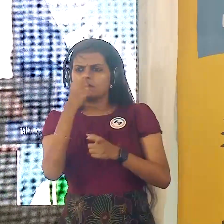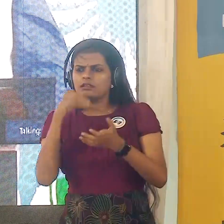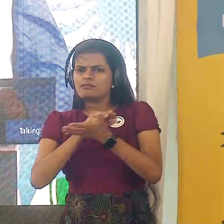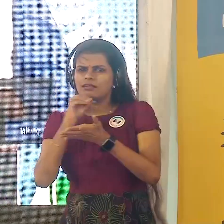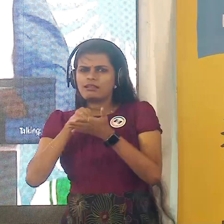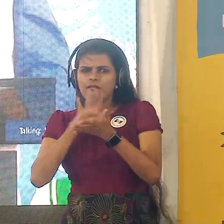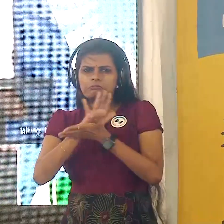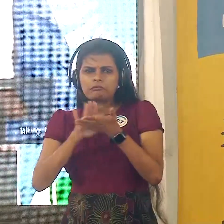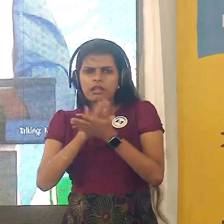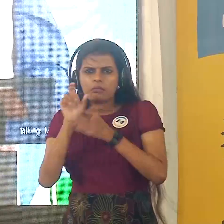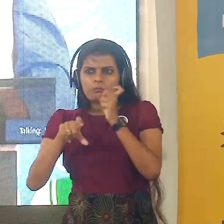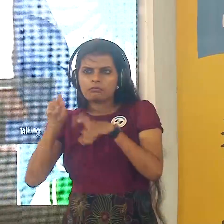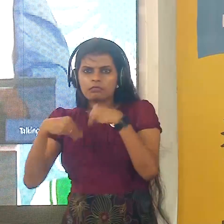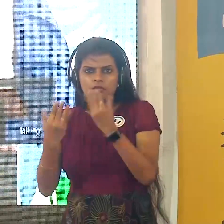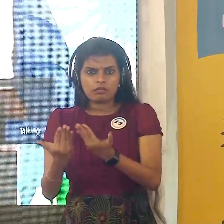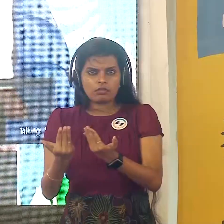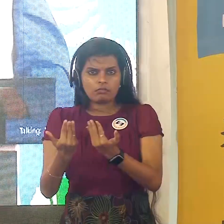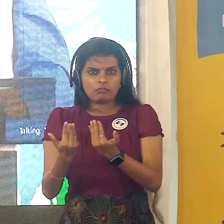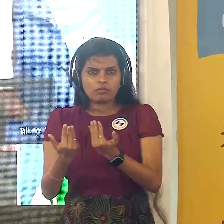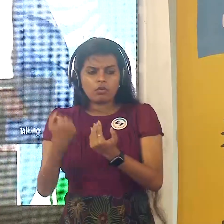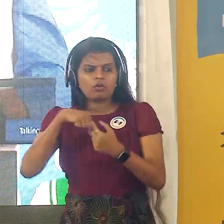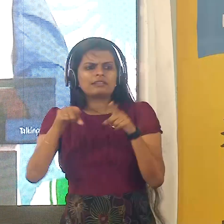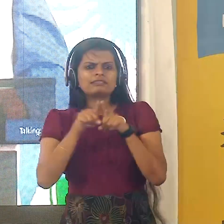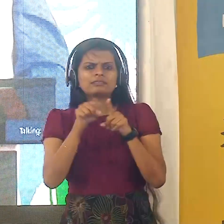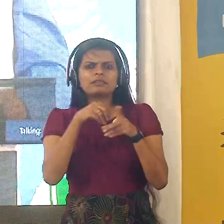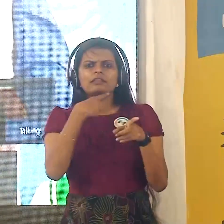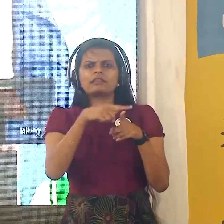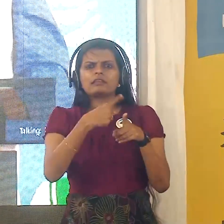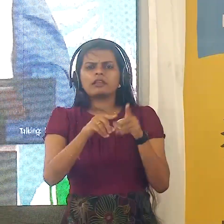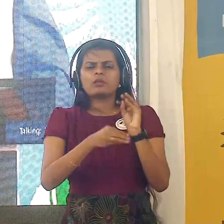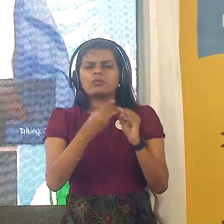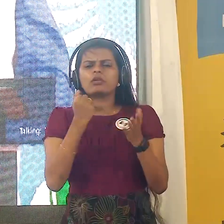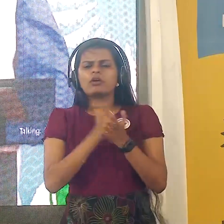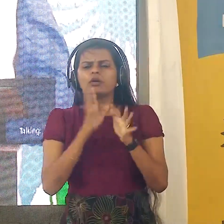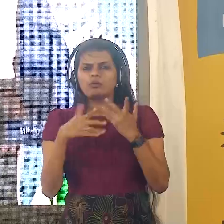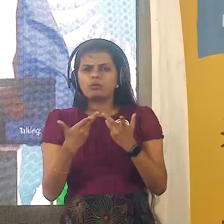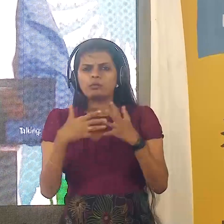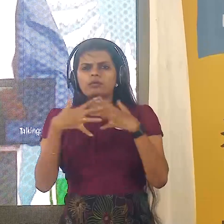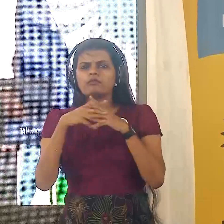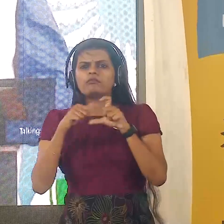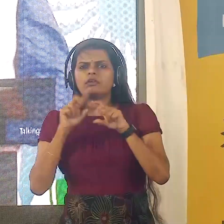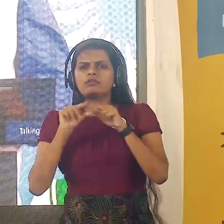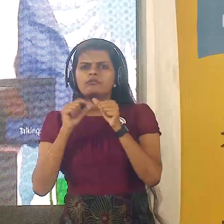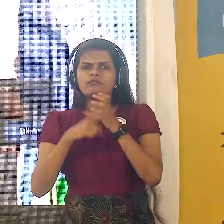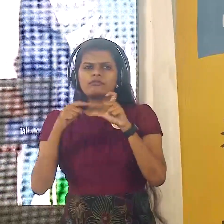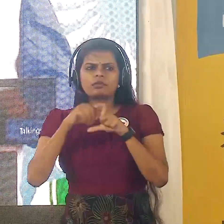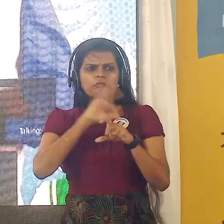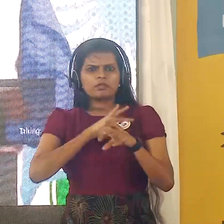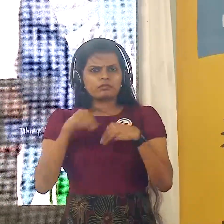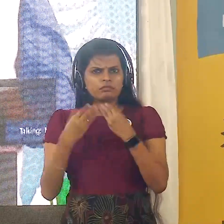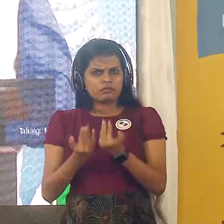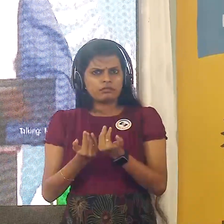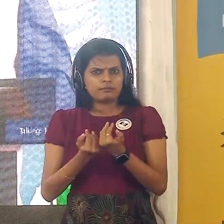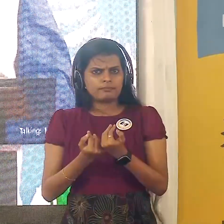recognized, there would be no need to dole out most welfare benefits? I would like to